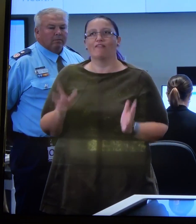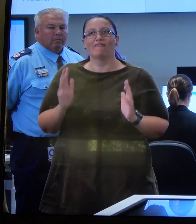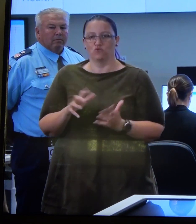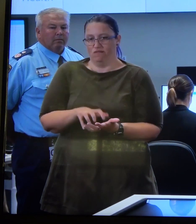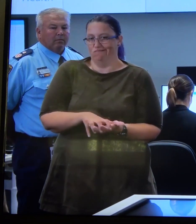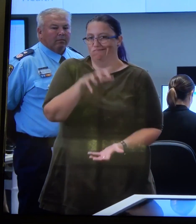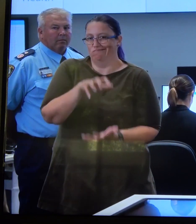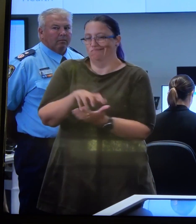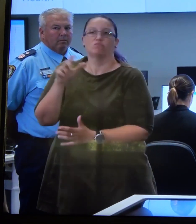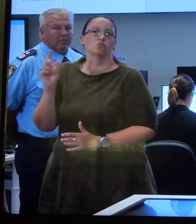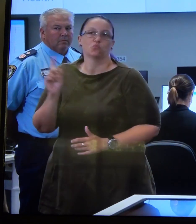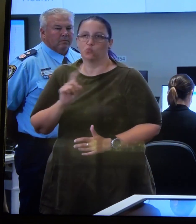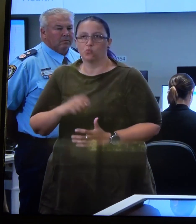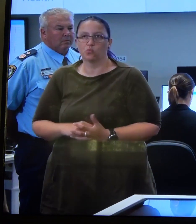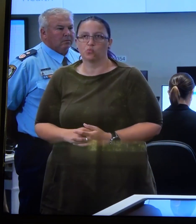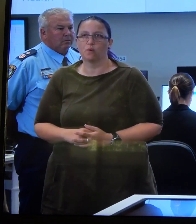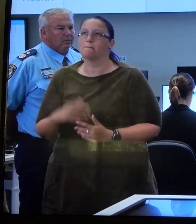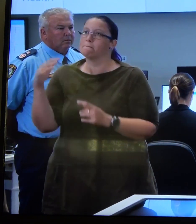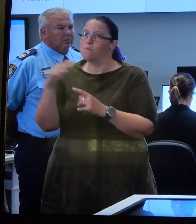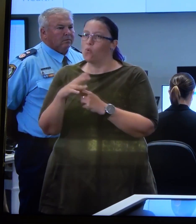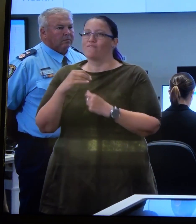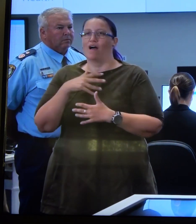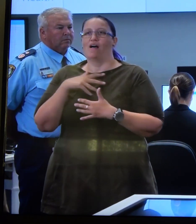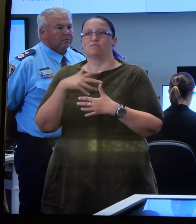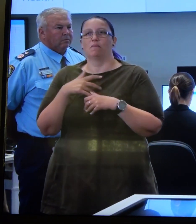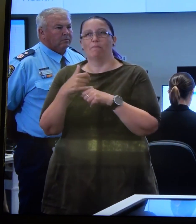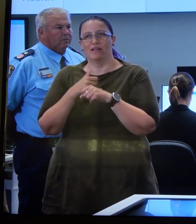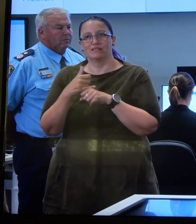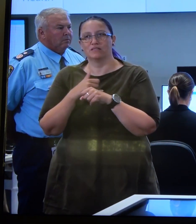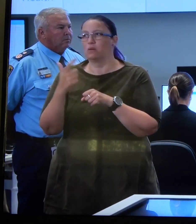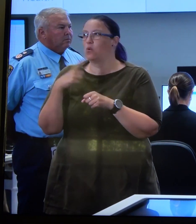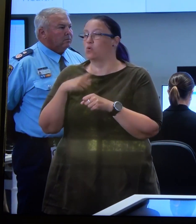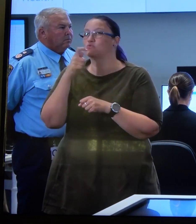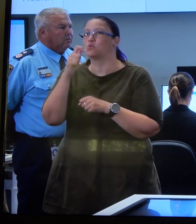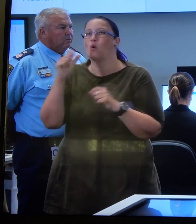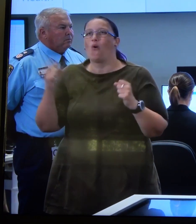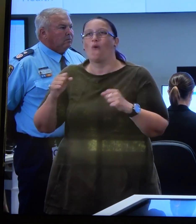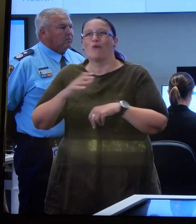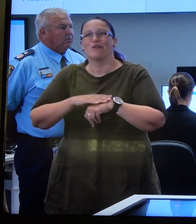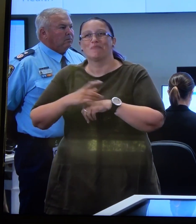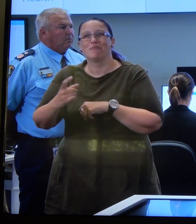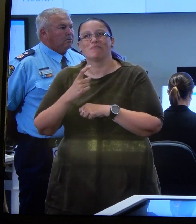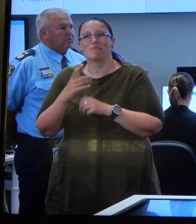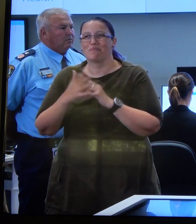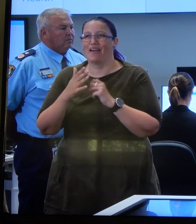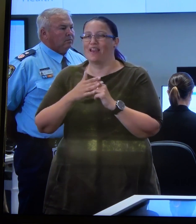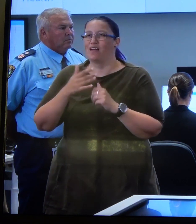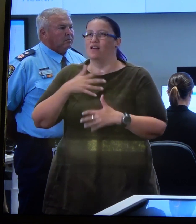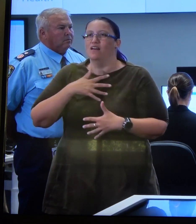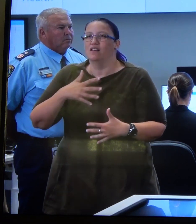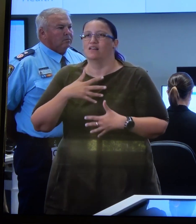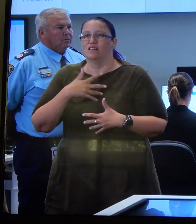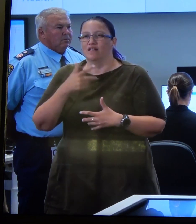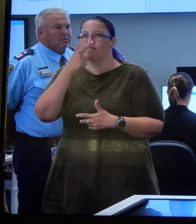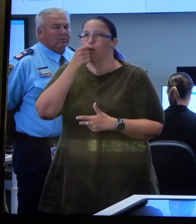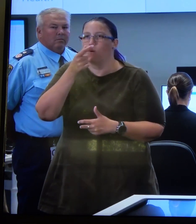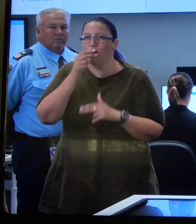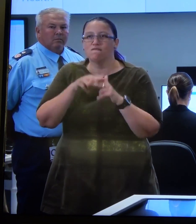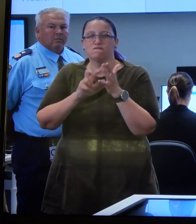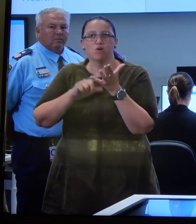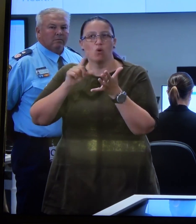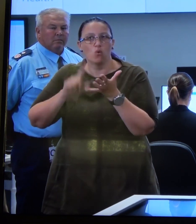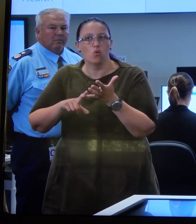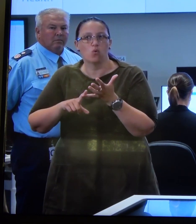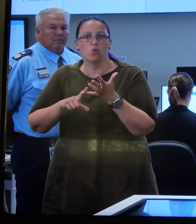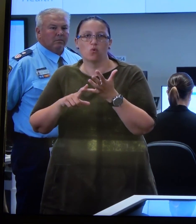flu and other respiratory viruses to circulate. It is also an appropriate time to update your asthma management plan. The issue